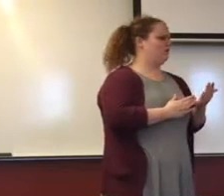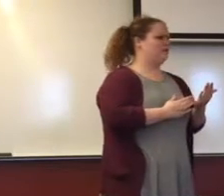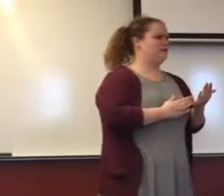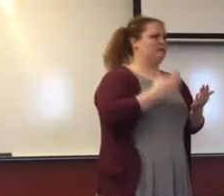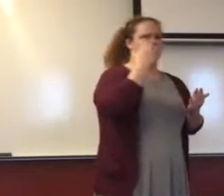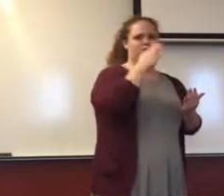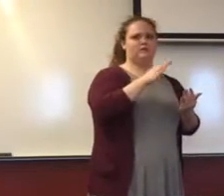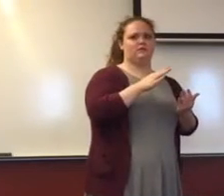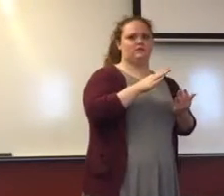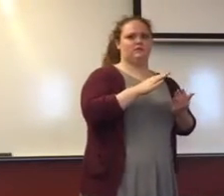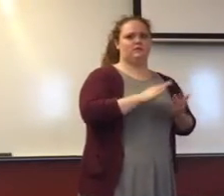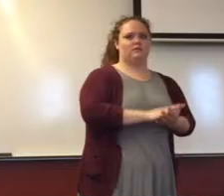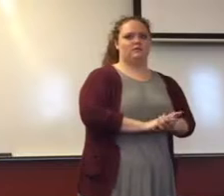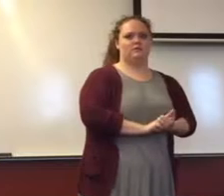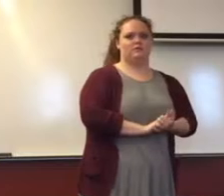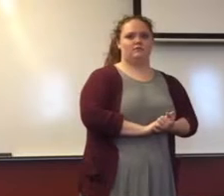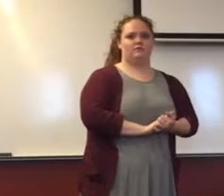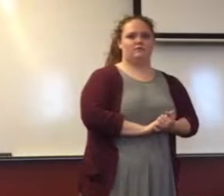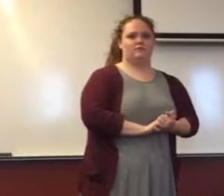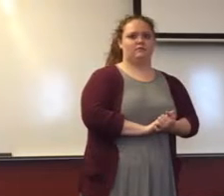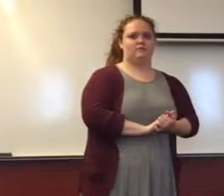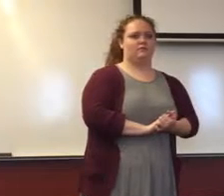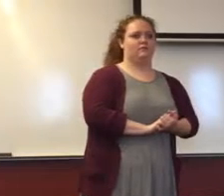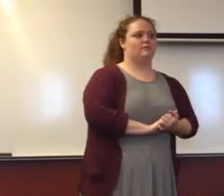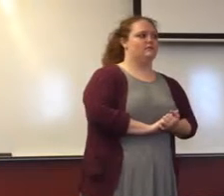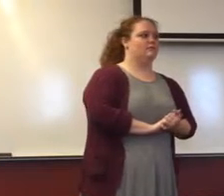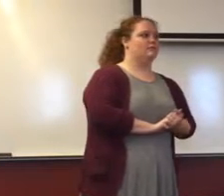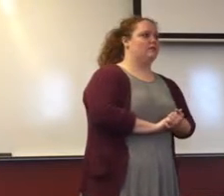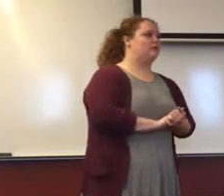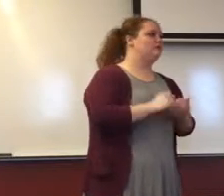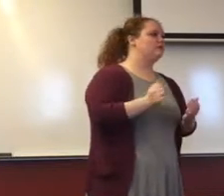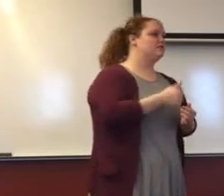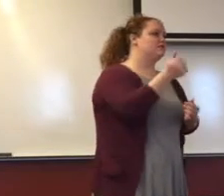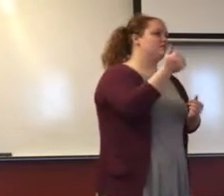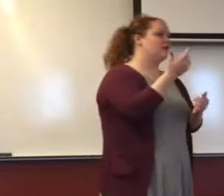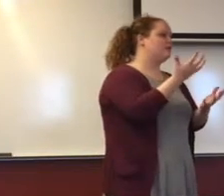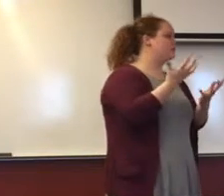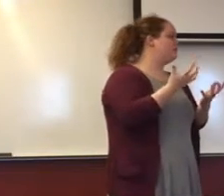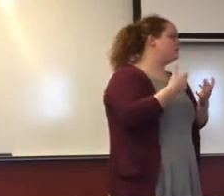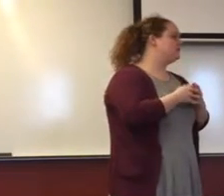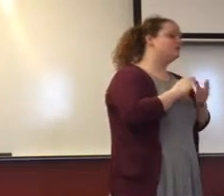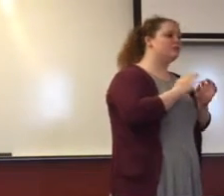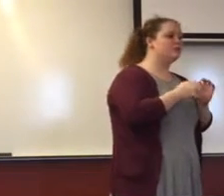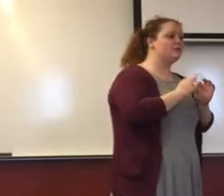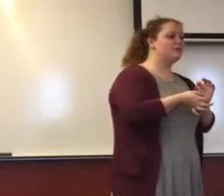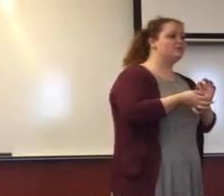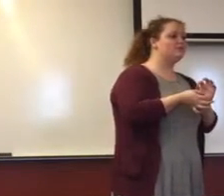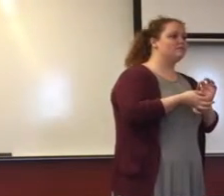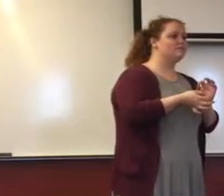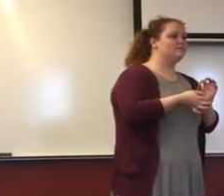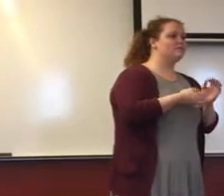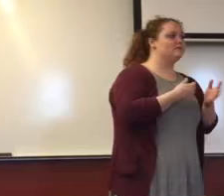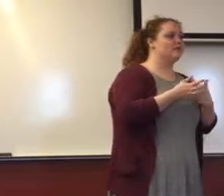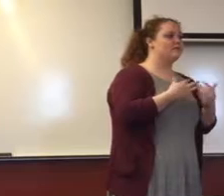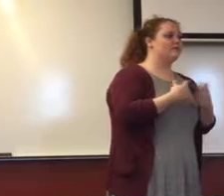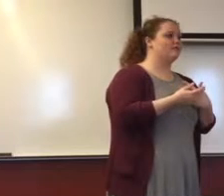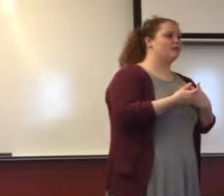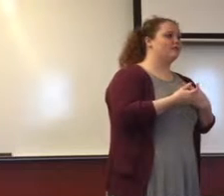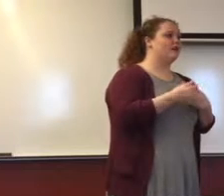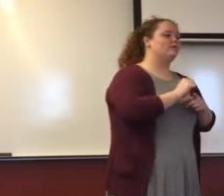How long do you want to go? Because we're at 11 minutes right now. I don't know, does anyone want to interpret? I wanted